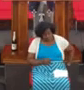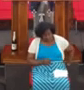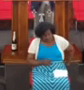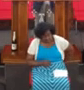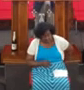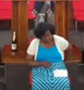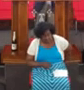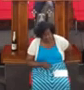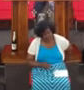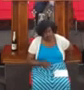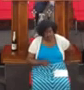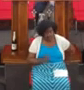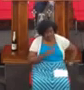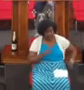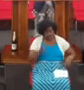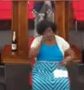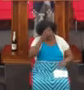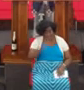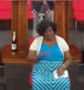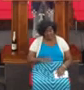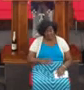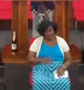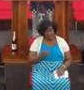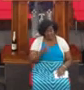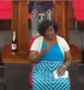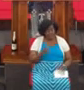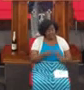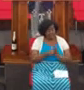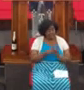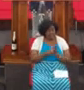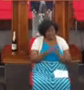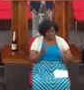a religious man. There were lawyers there.